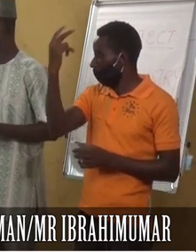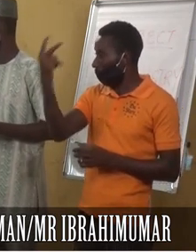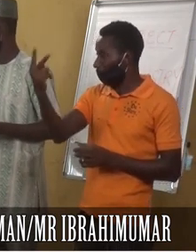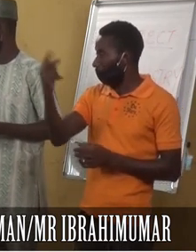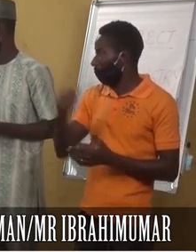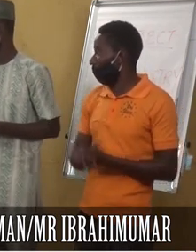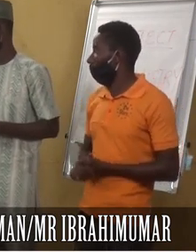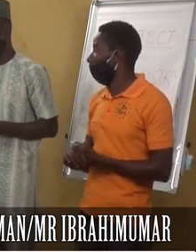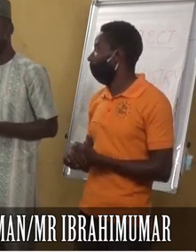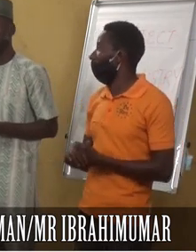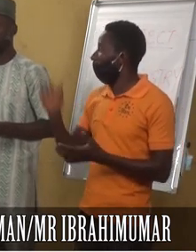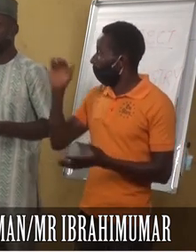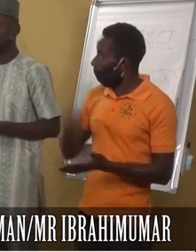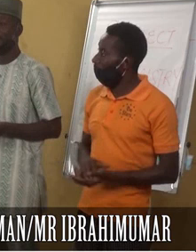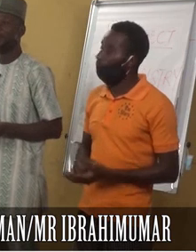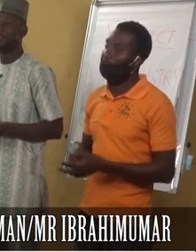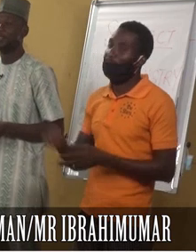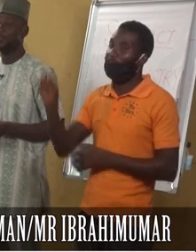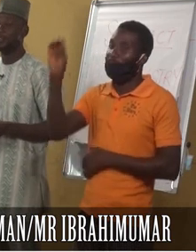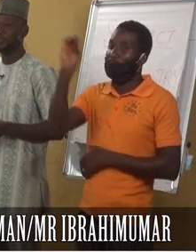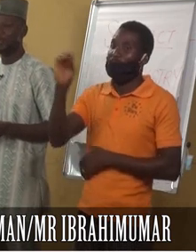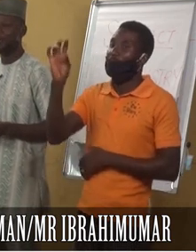070-36-20-28-42. I'll take it again. Ibrahim Umar, phone number